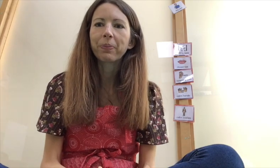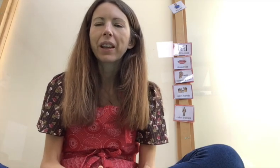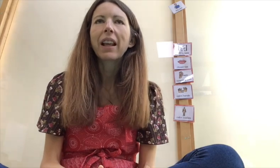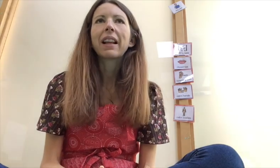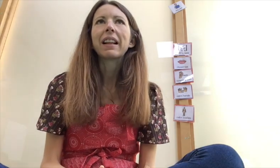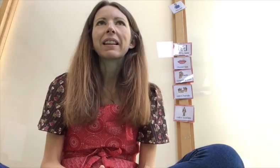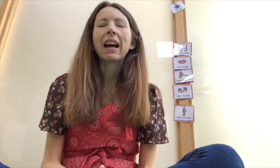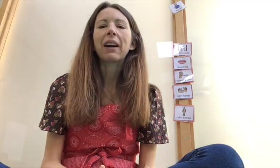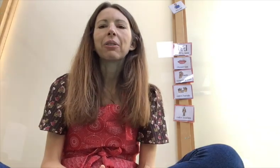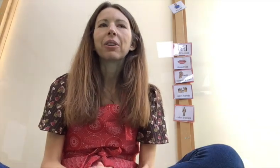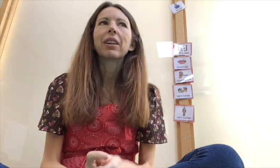Now,